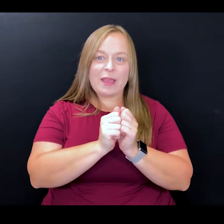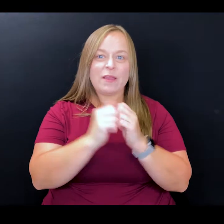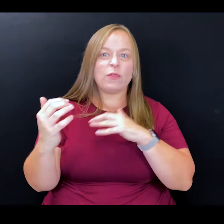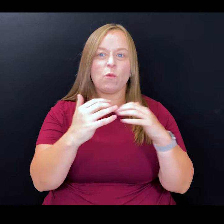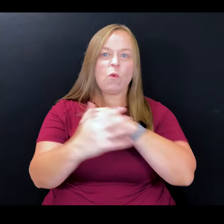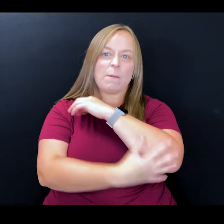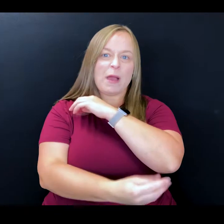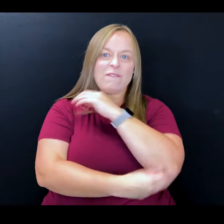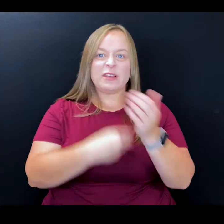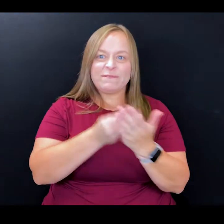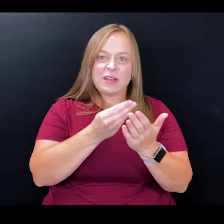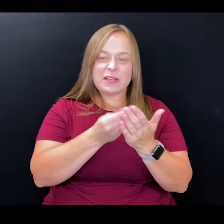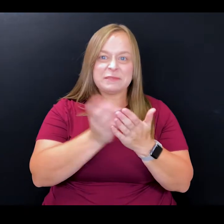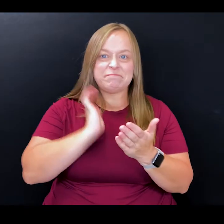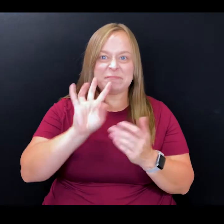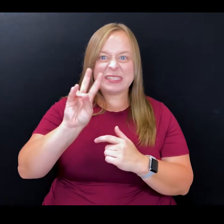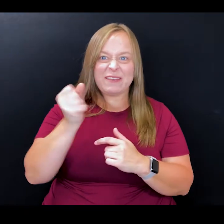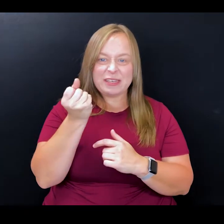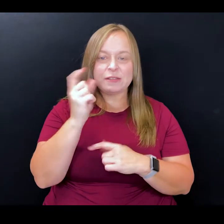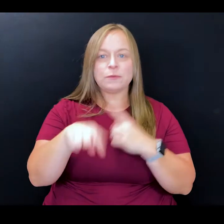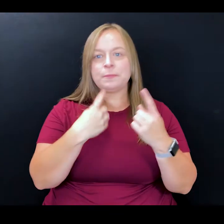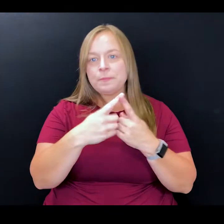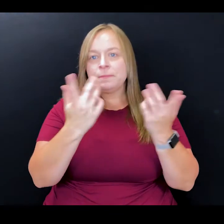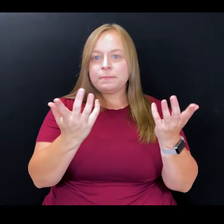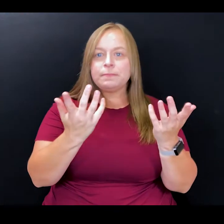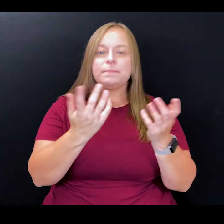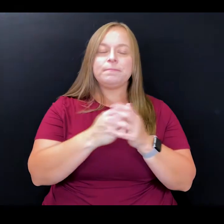the War on Poverty funds back in the 70s when